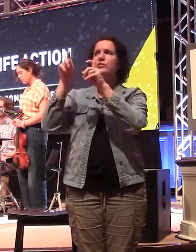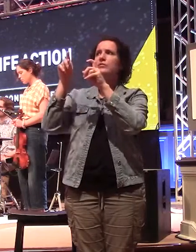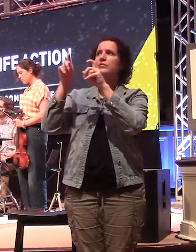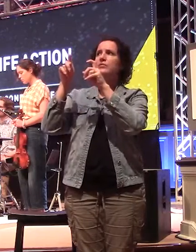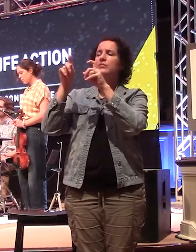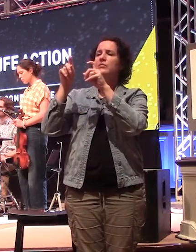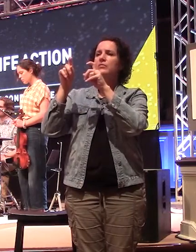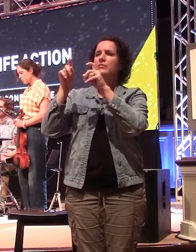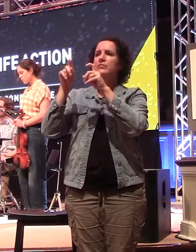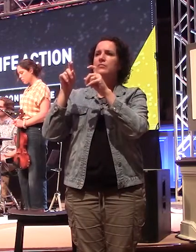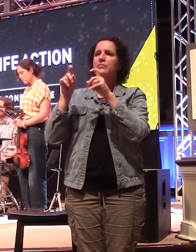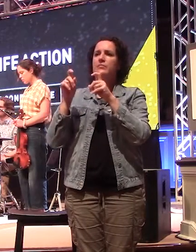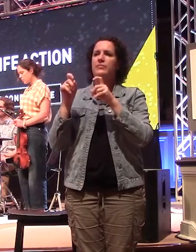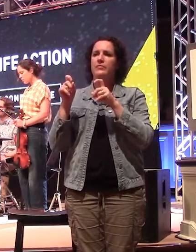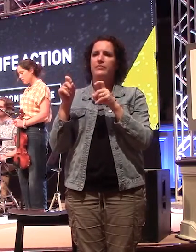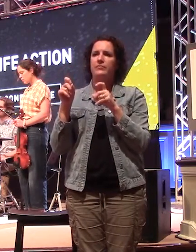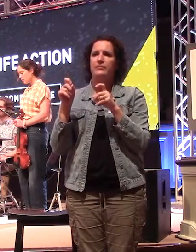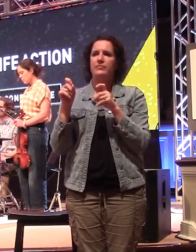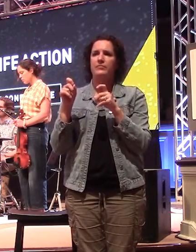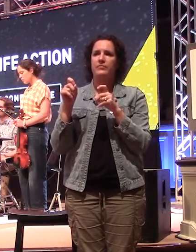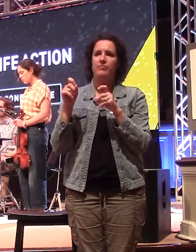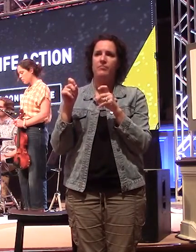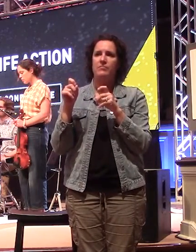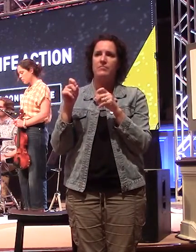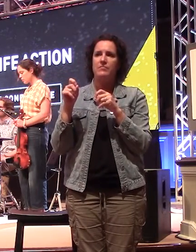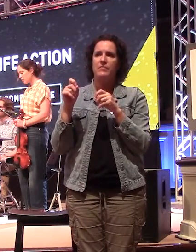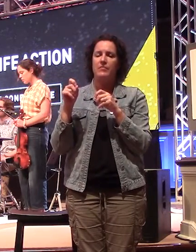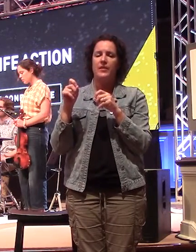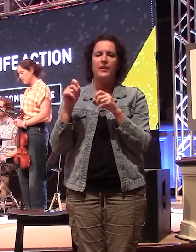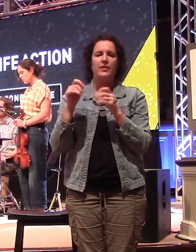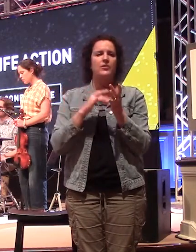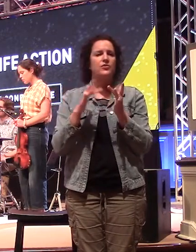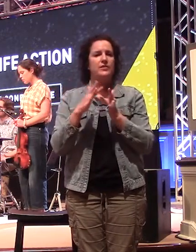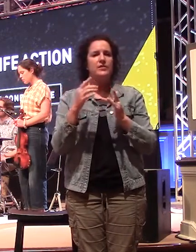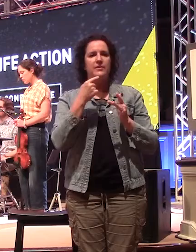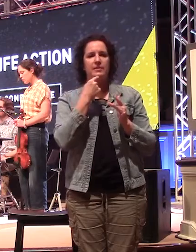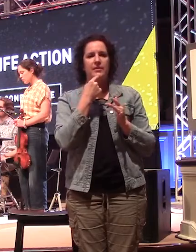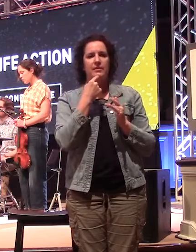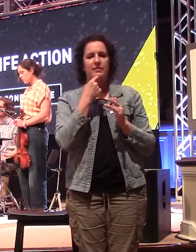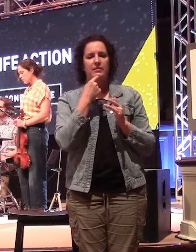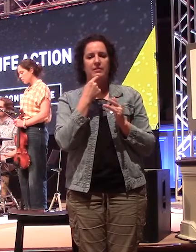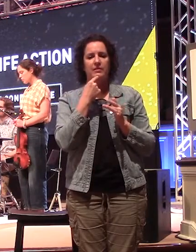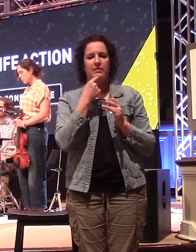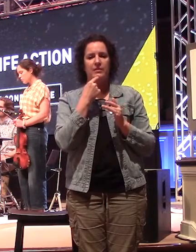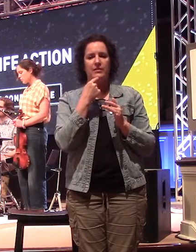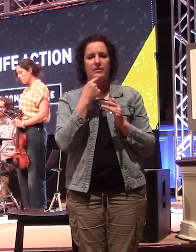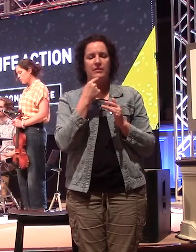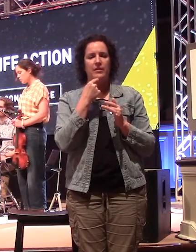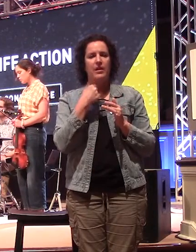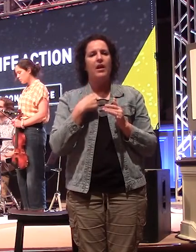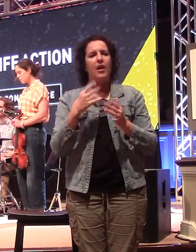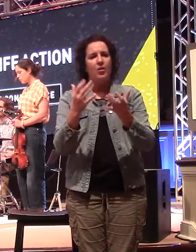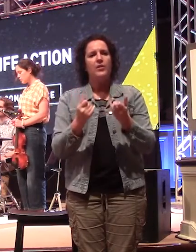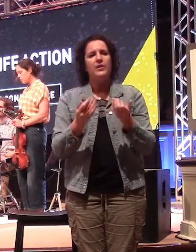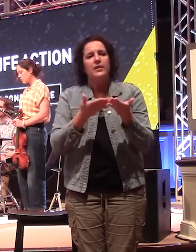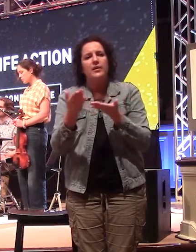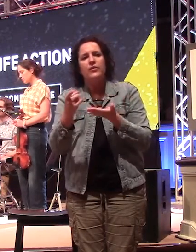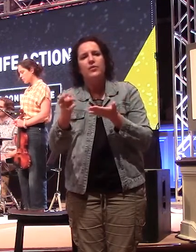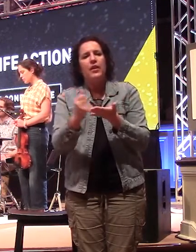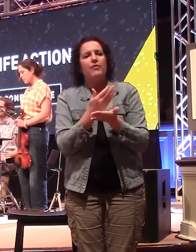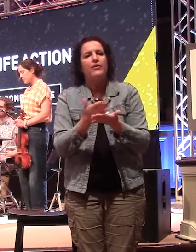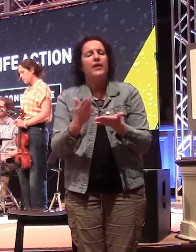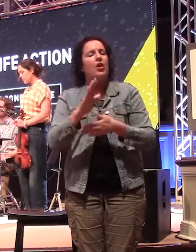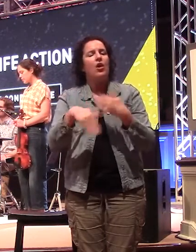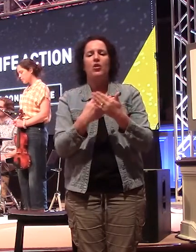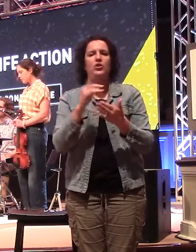When Jesus says, want to give you everything. All you